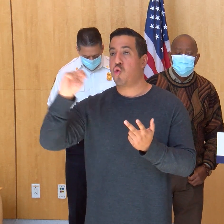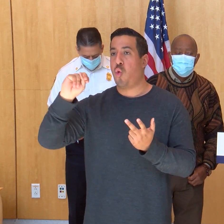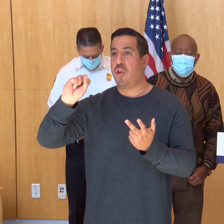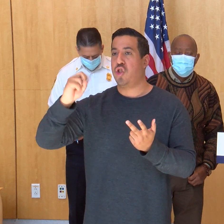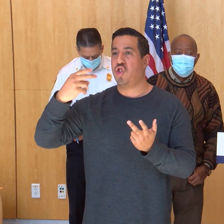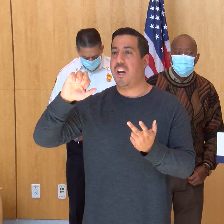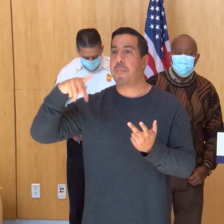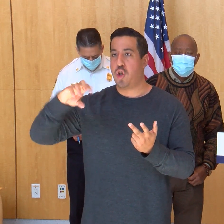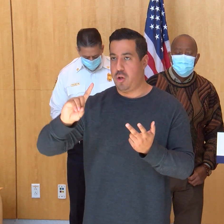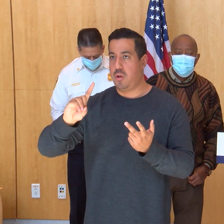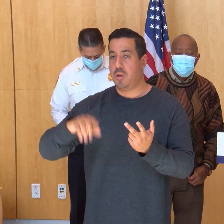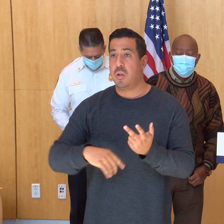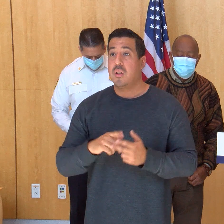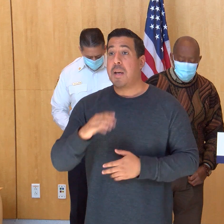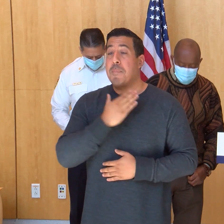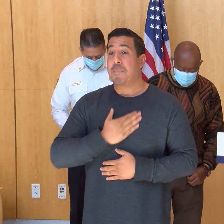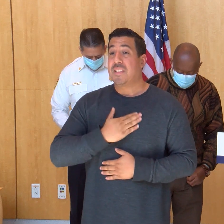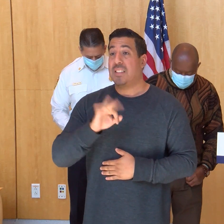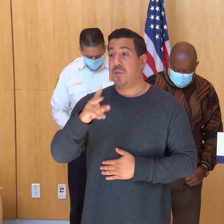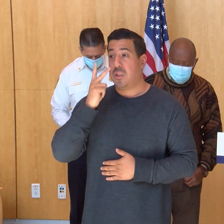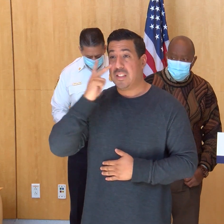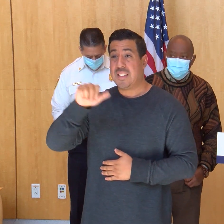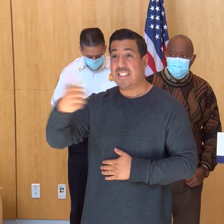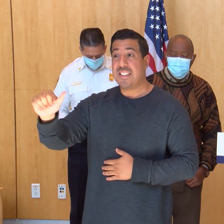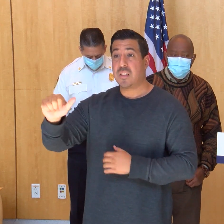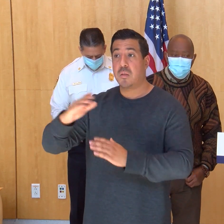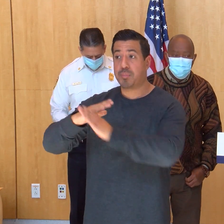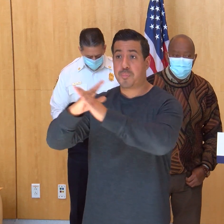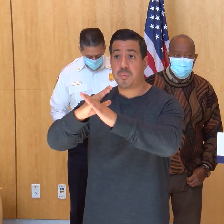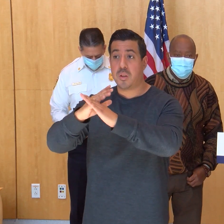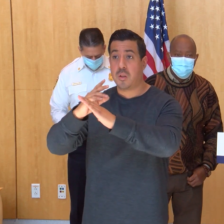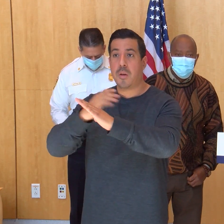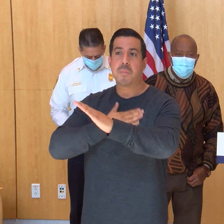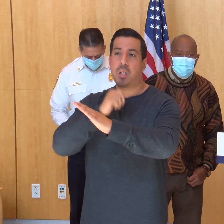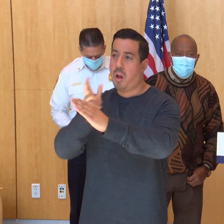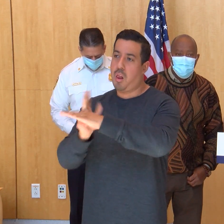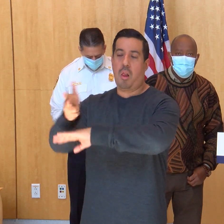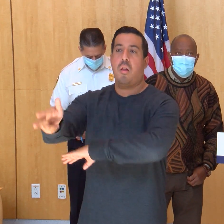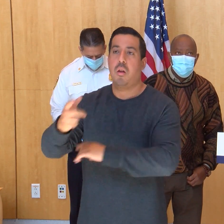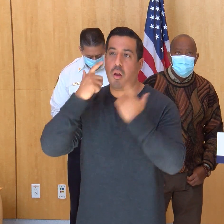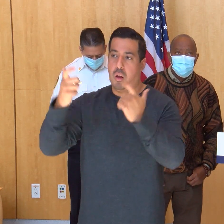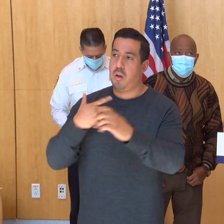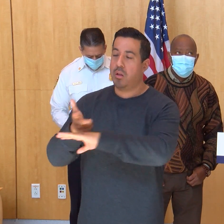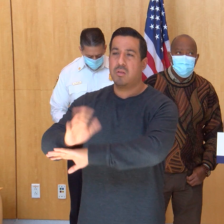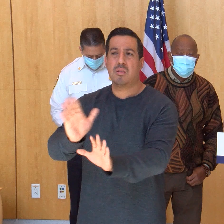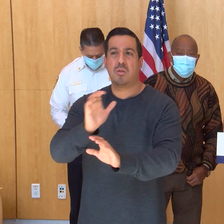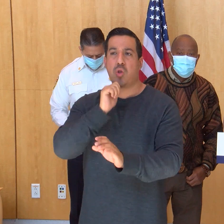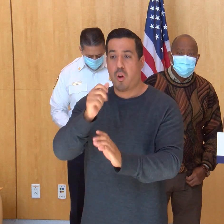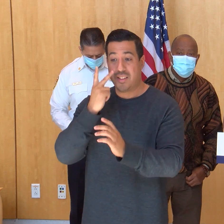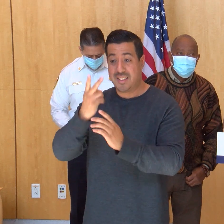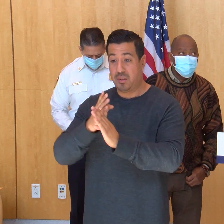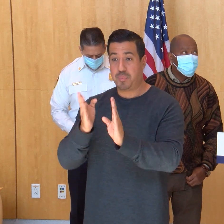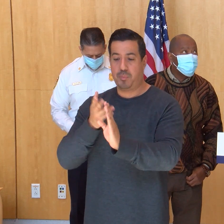at 34th. Please, if you see barricades up, do not go past the barricades. Do not move the barricades and don't run over the